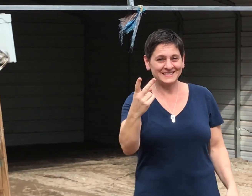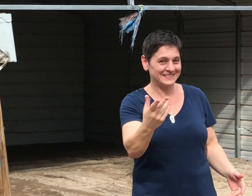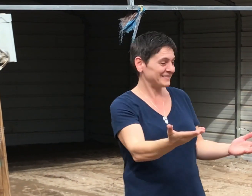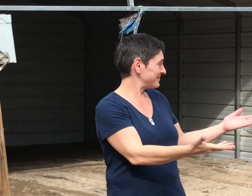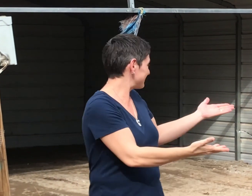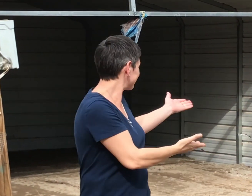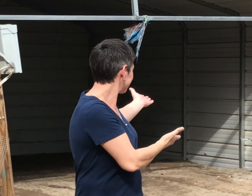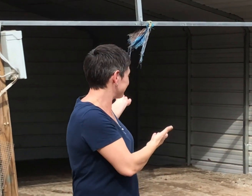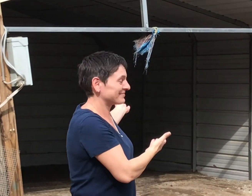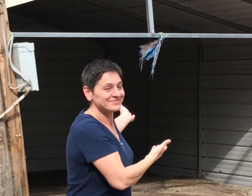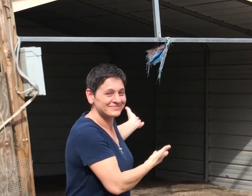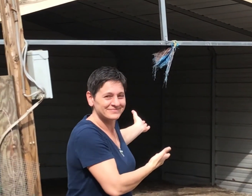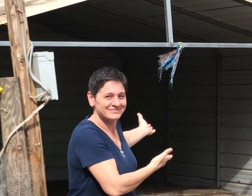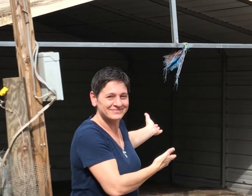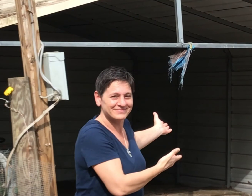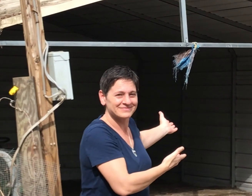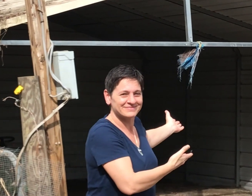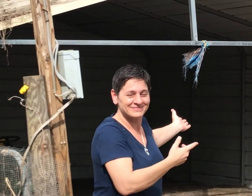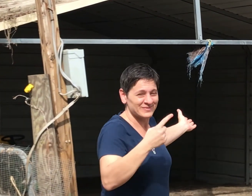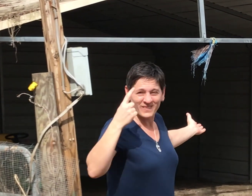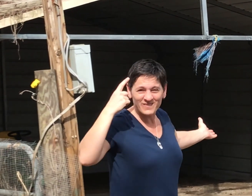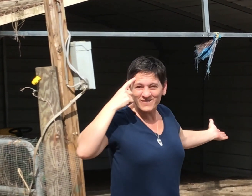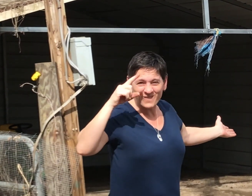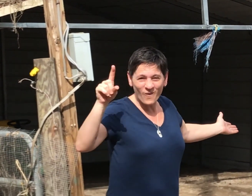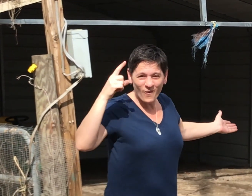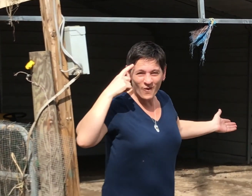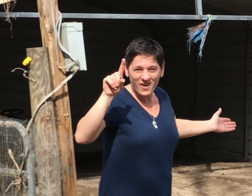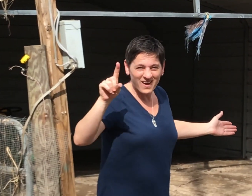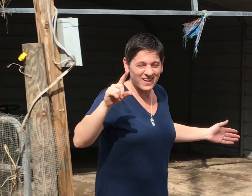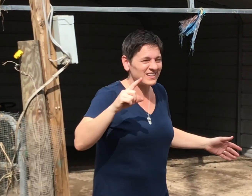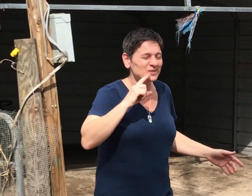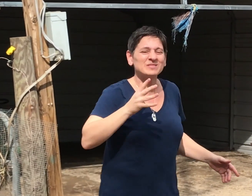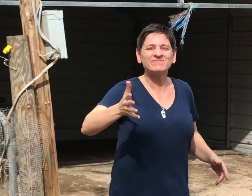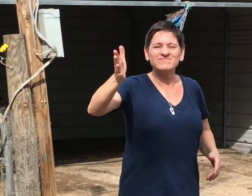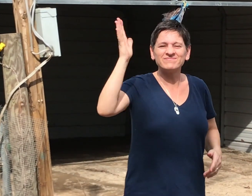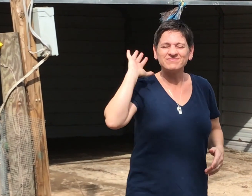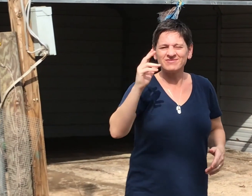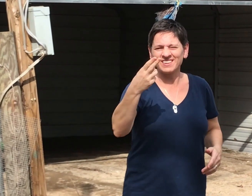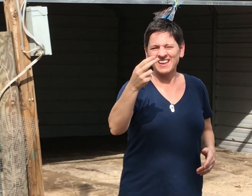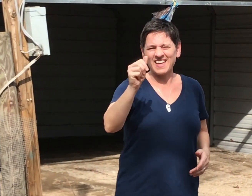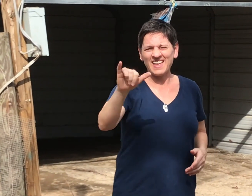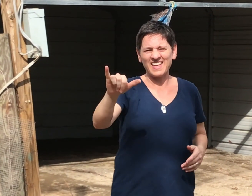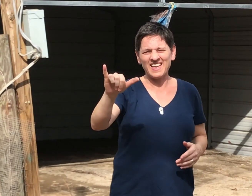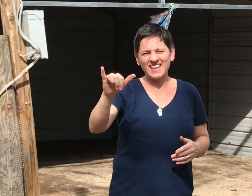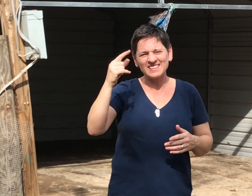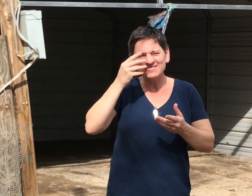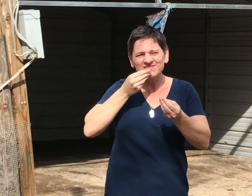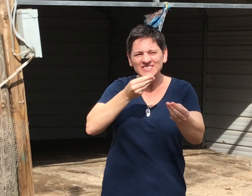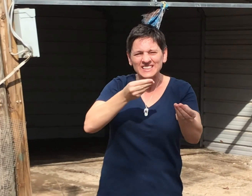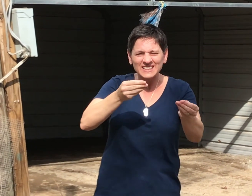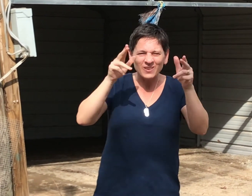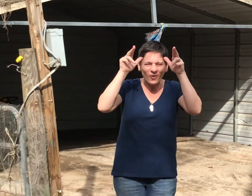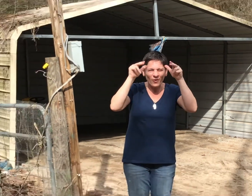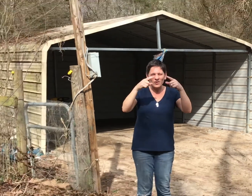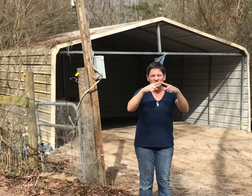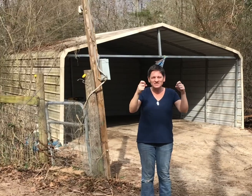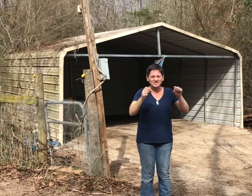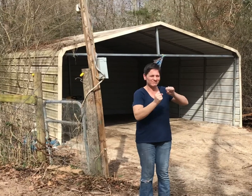If you have a look behind me here, you can see that we have this structure, which used to be used for